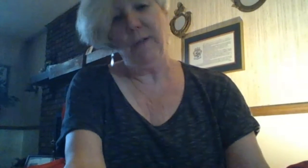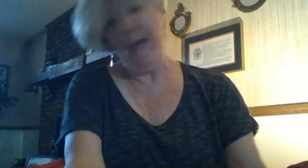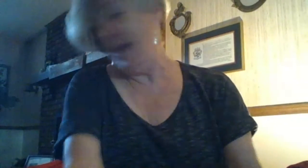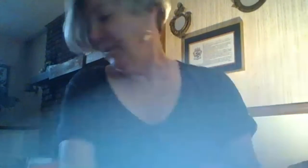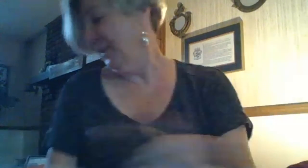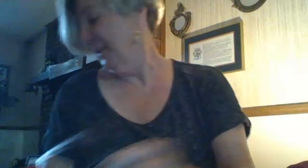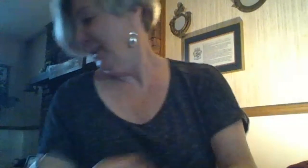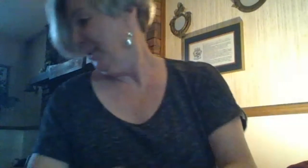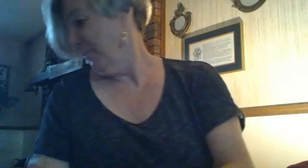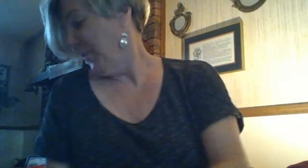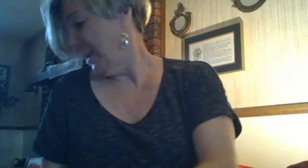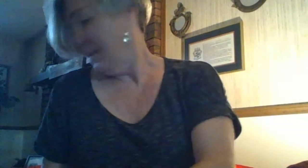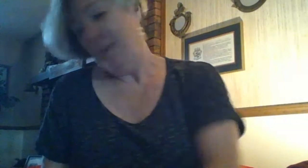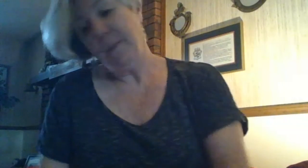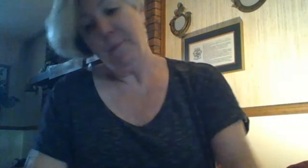a craft